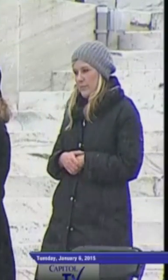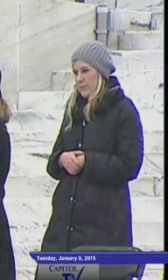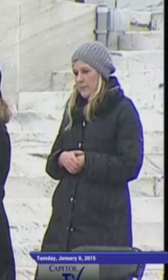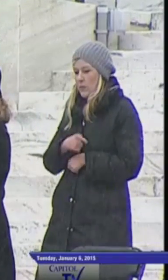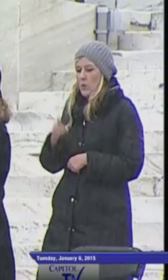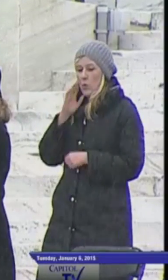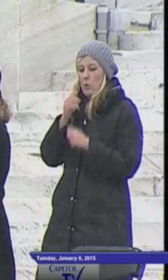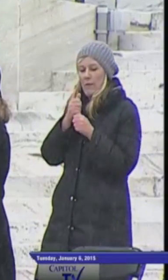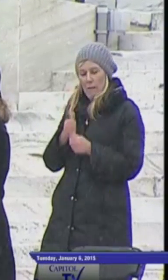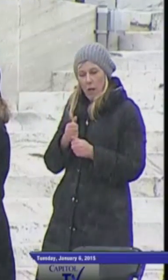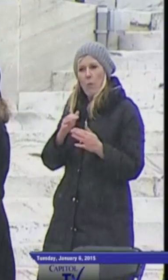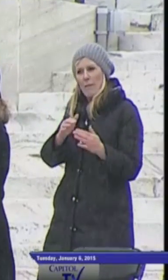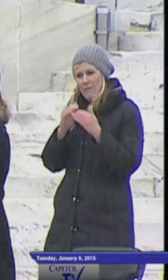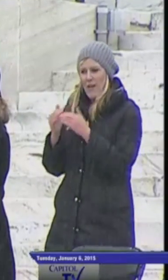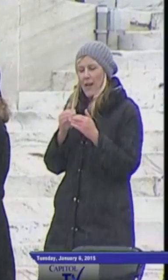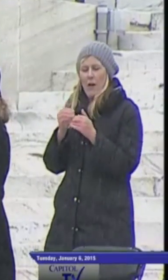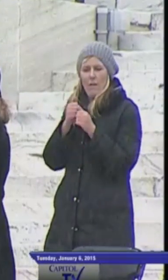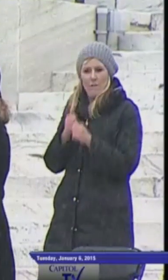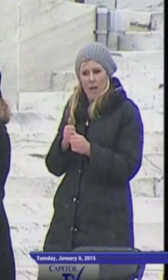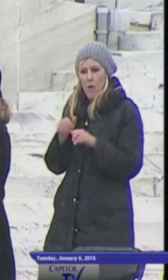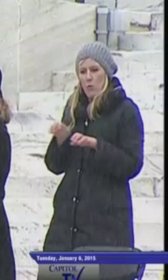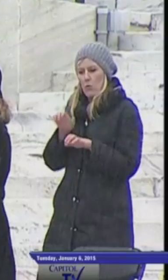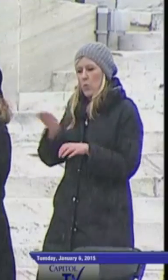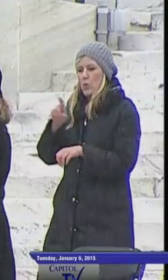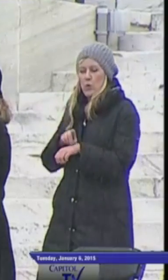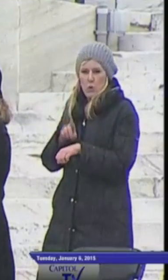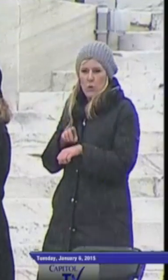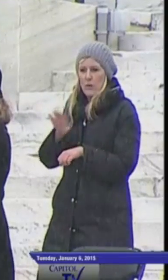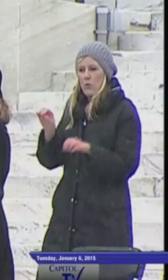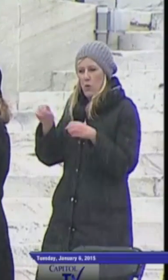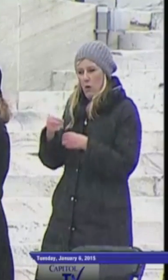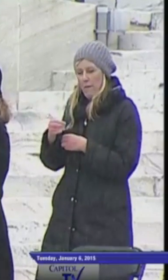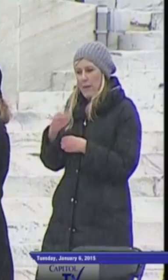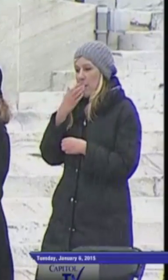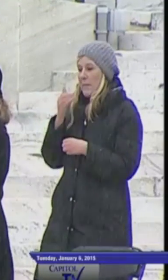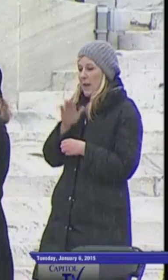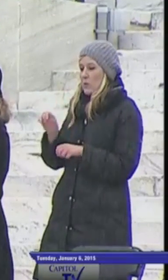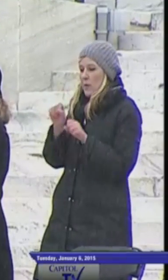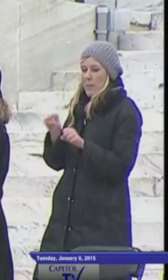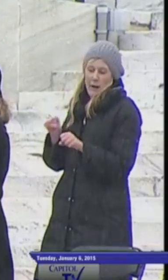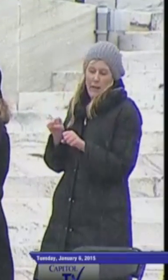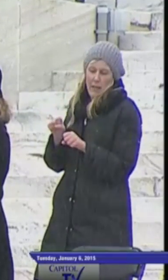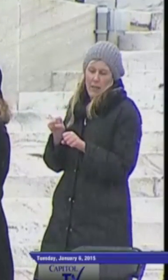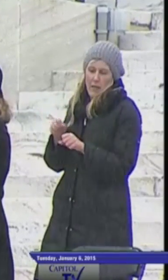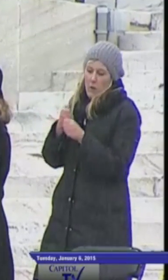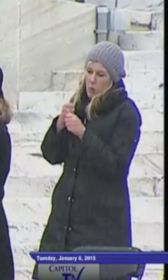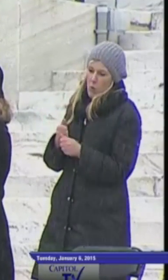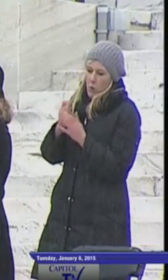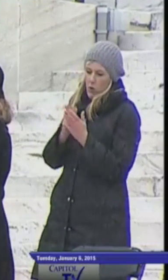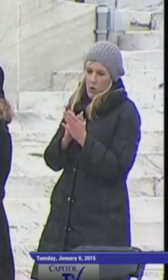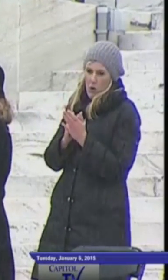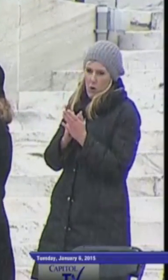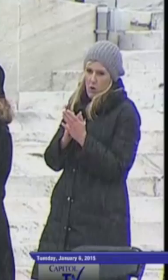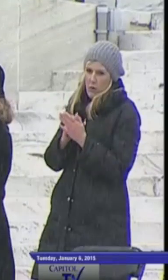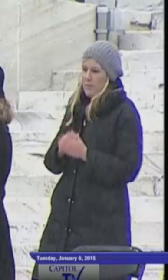will faithfully and impartially discharge all the duties of your aforesaid office to the best of your abilities, according to law,